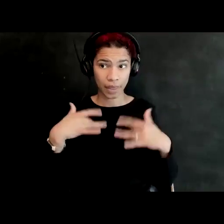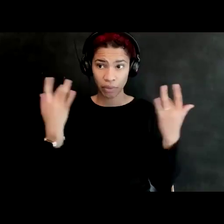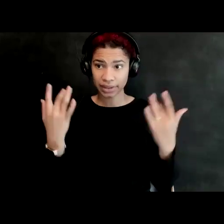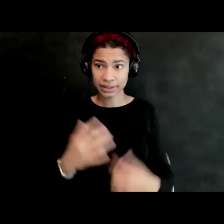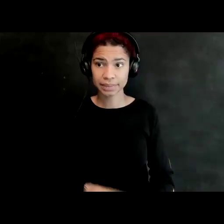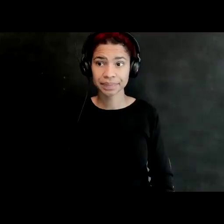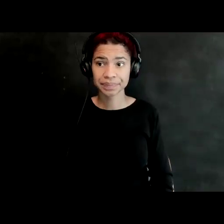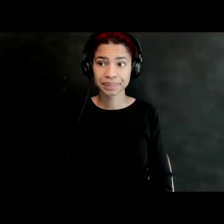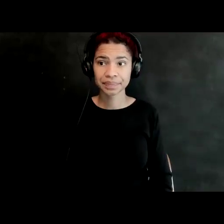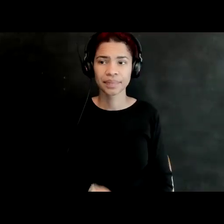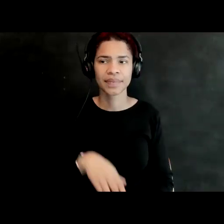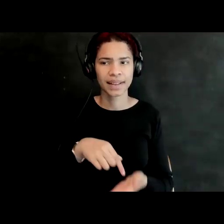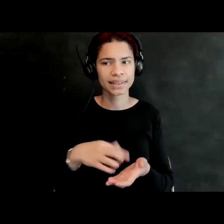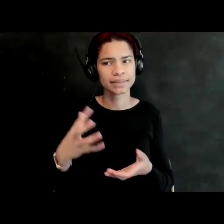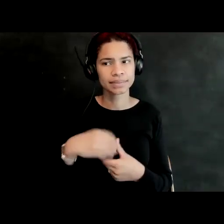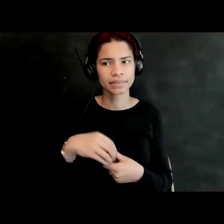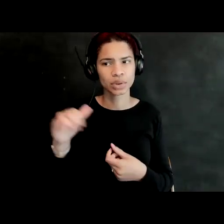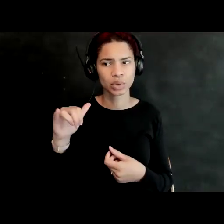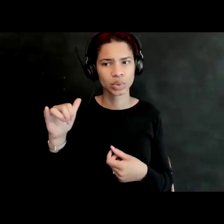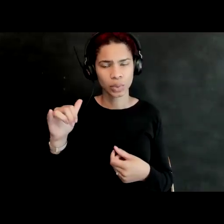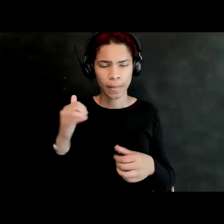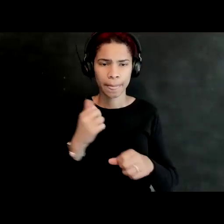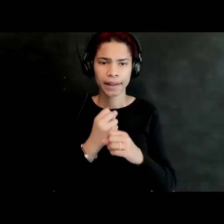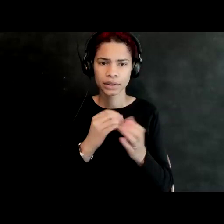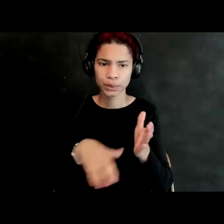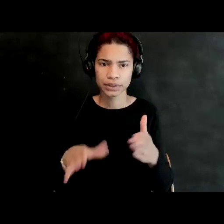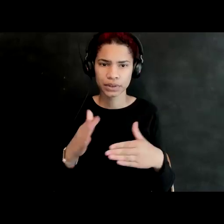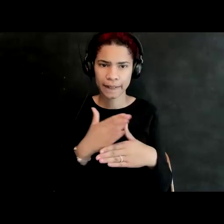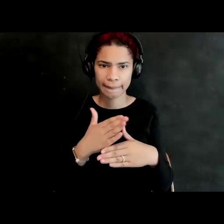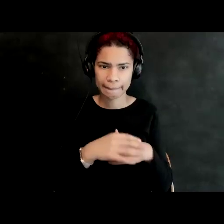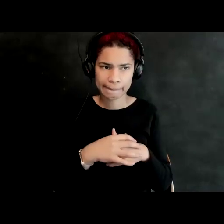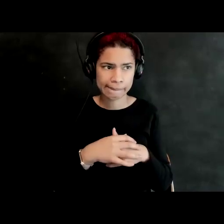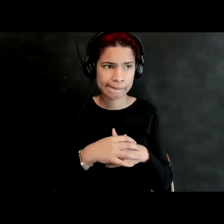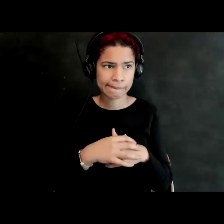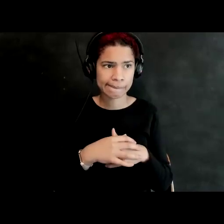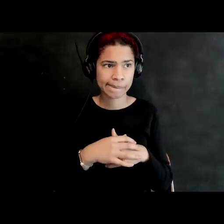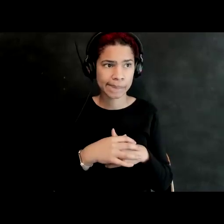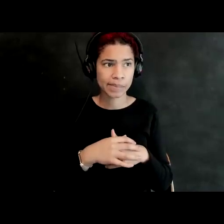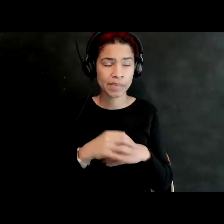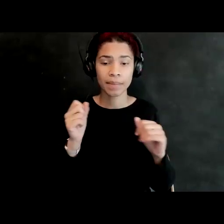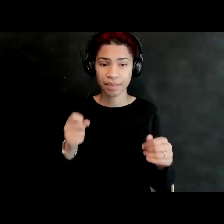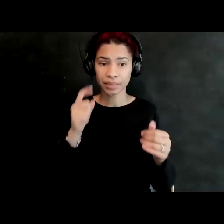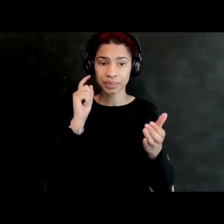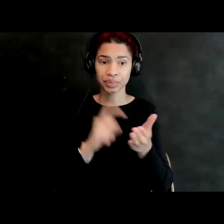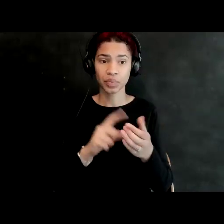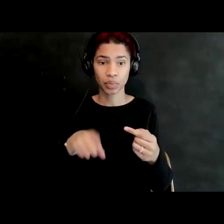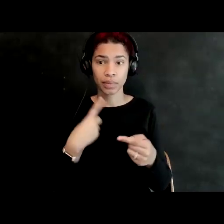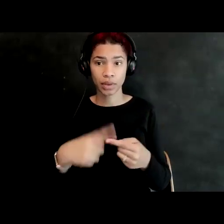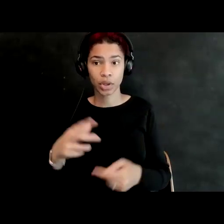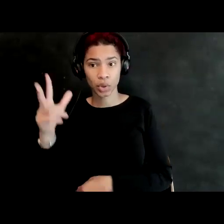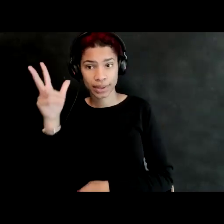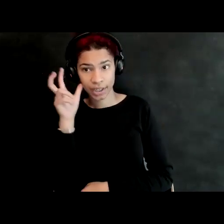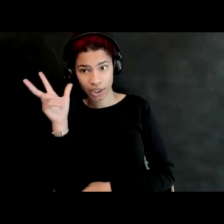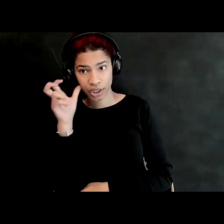Because this is a part of it too, with students, getting them to share out. You can tell, right, when you hear it versus when you read it, it's much